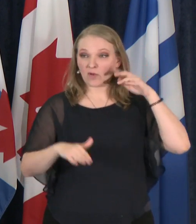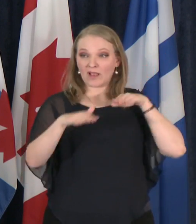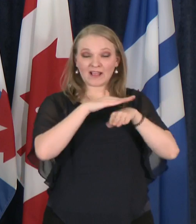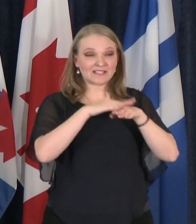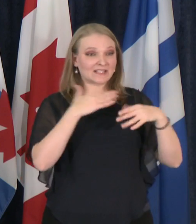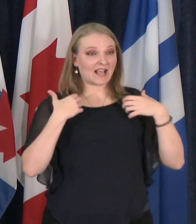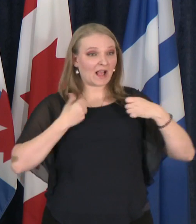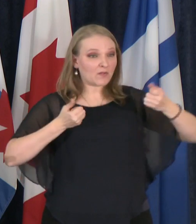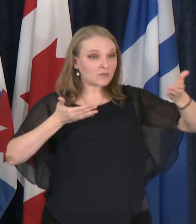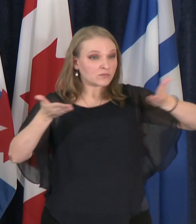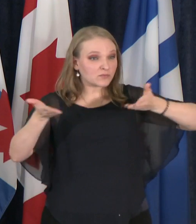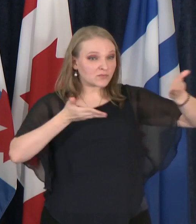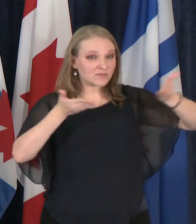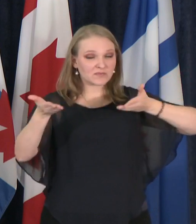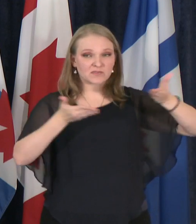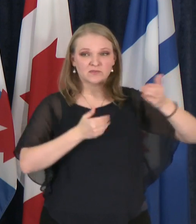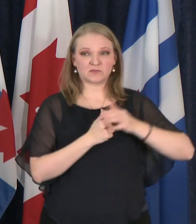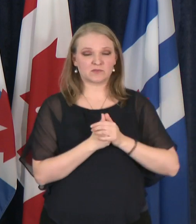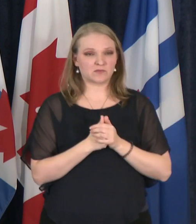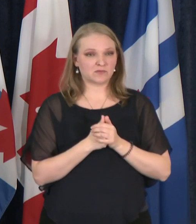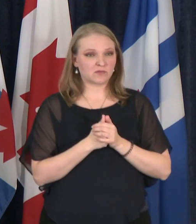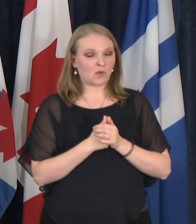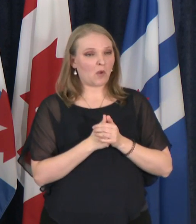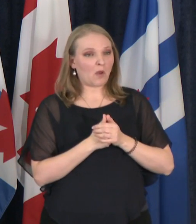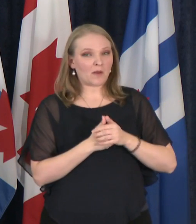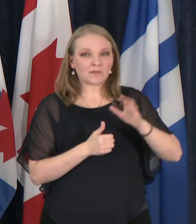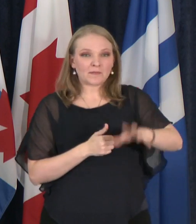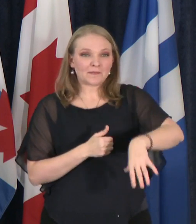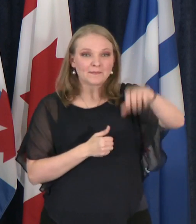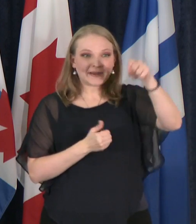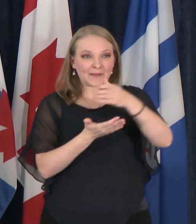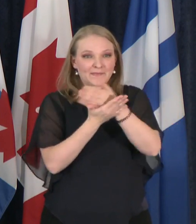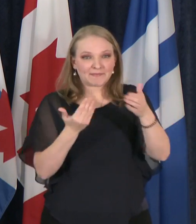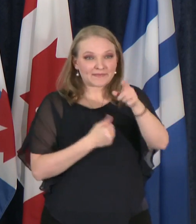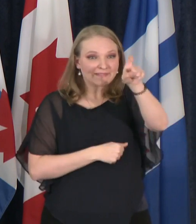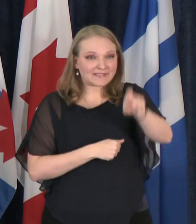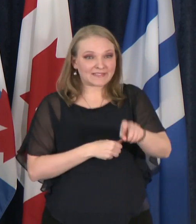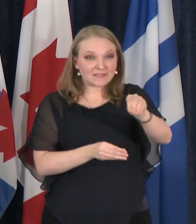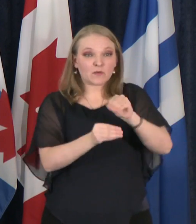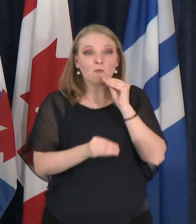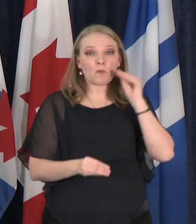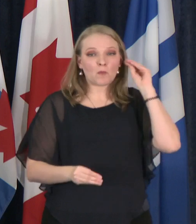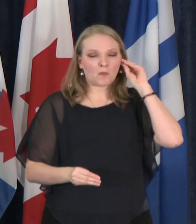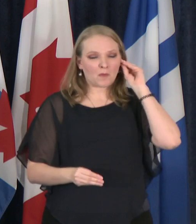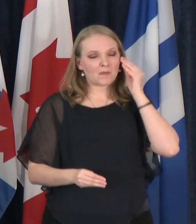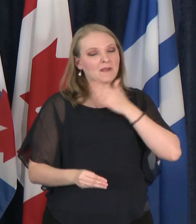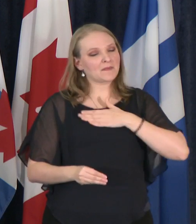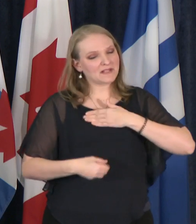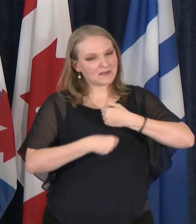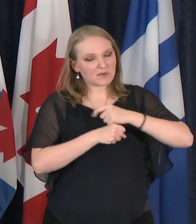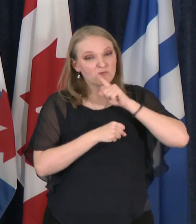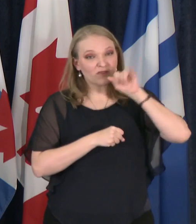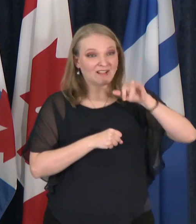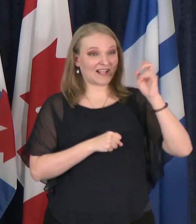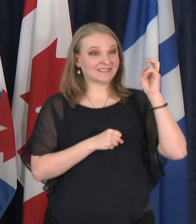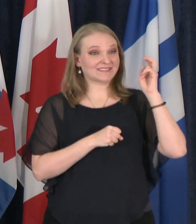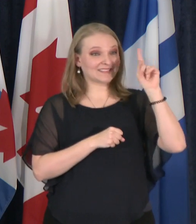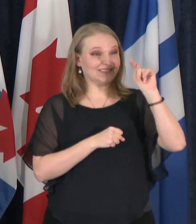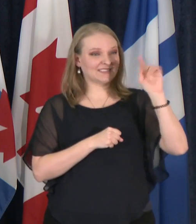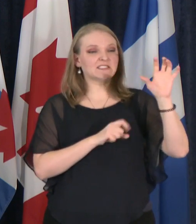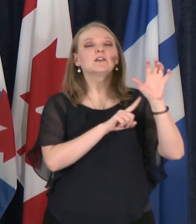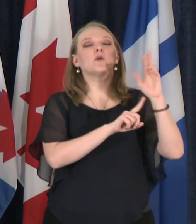services or to acquire necessary goods or products, practice social distancing.